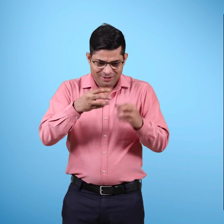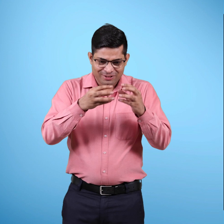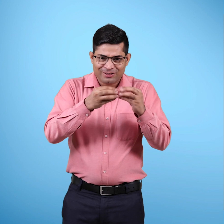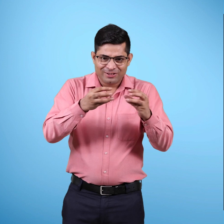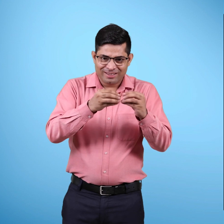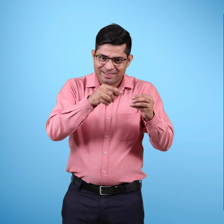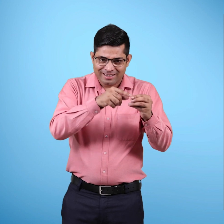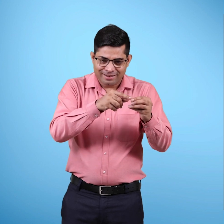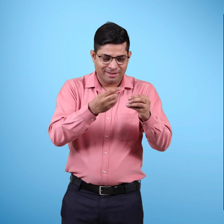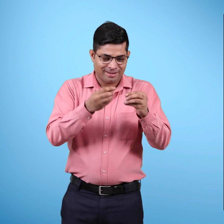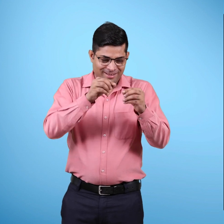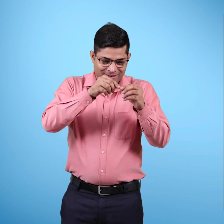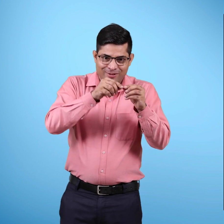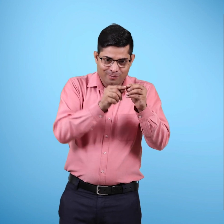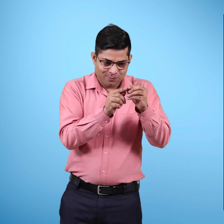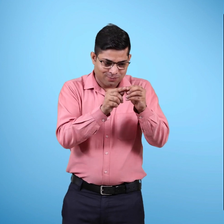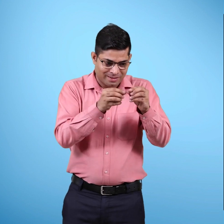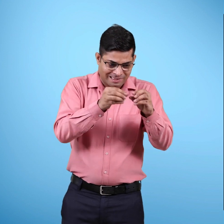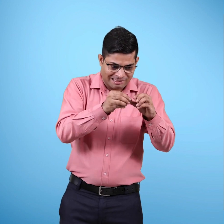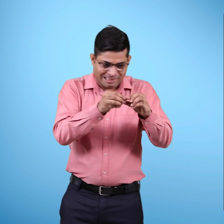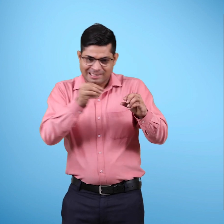Was it easy to separate the cotton from the roots?